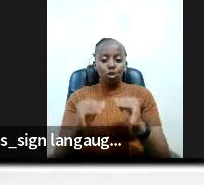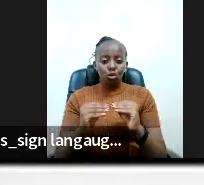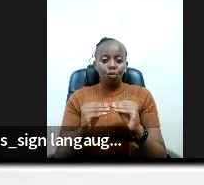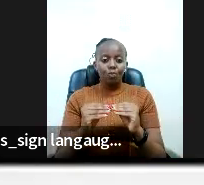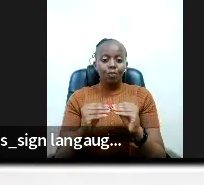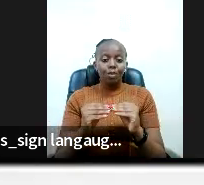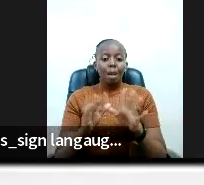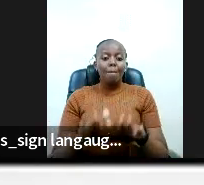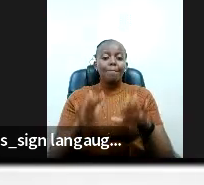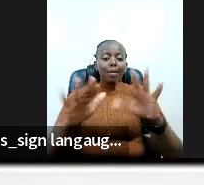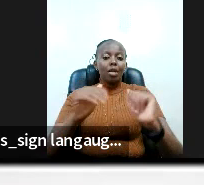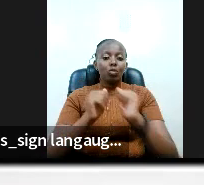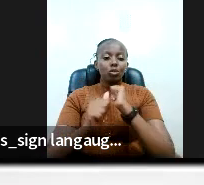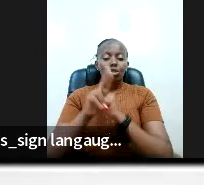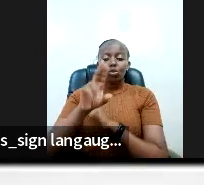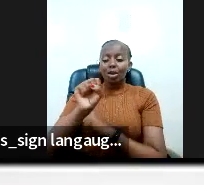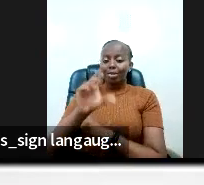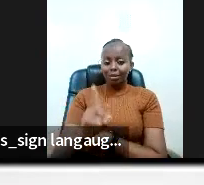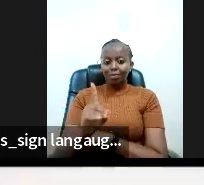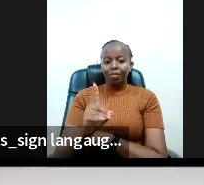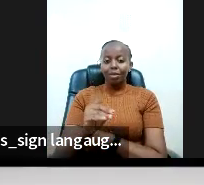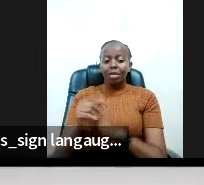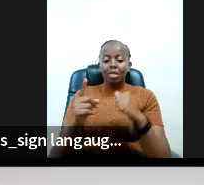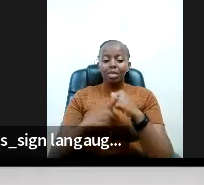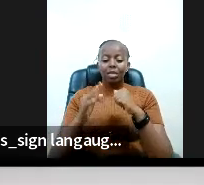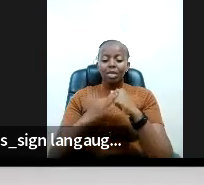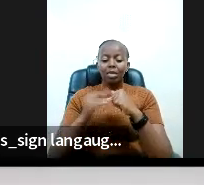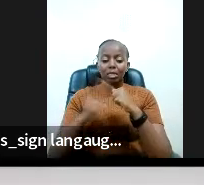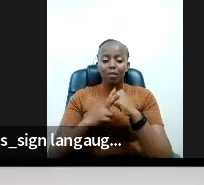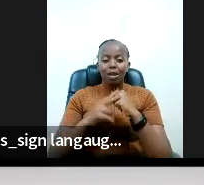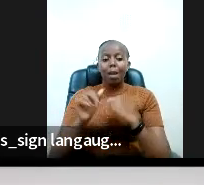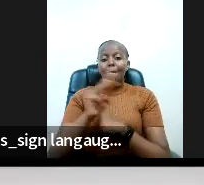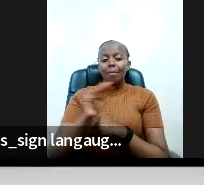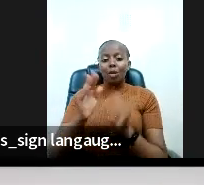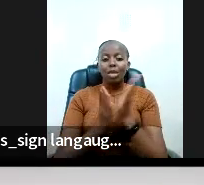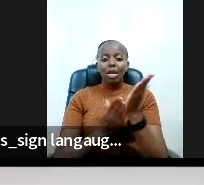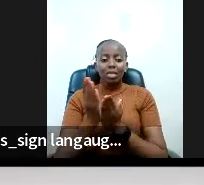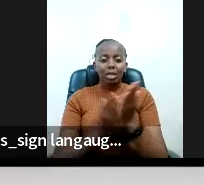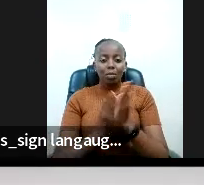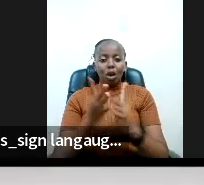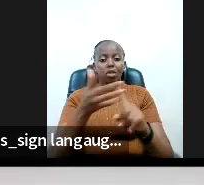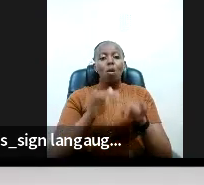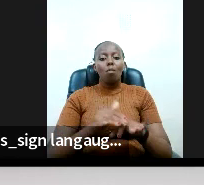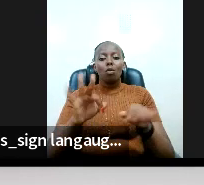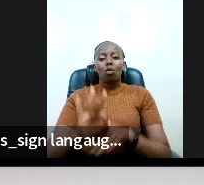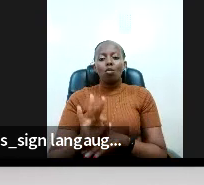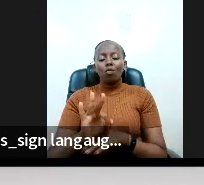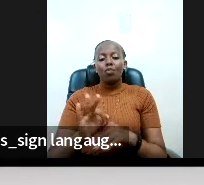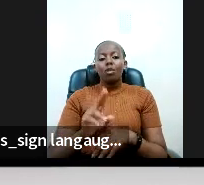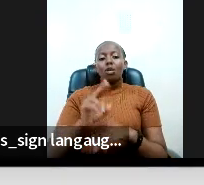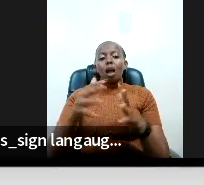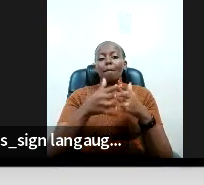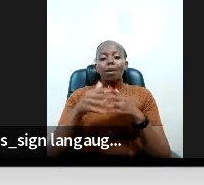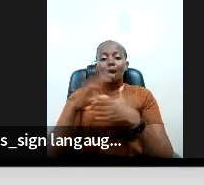addressable market is USD 687 million, with a serviceable obtainable market of USD 6.39